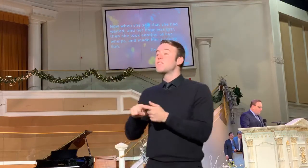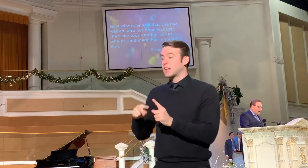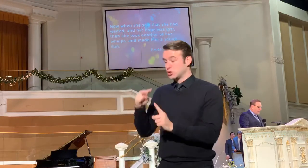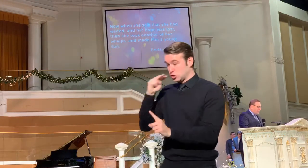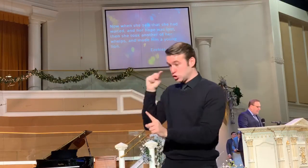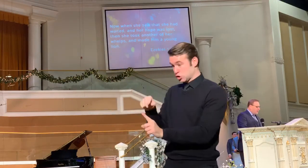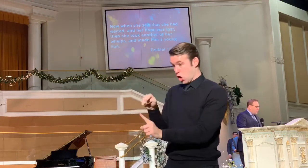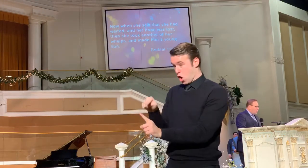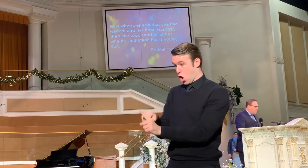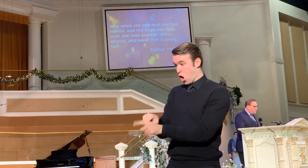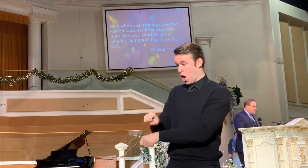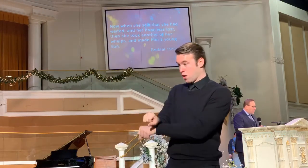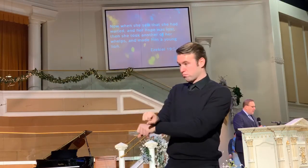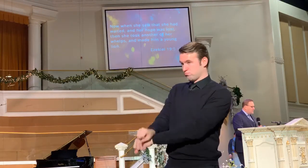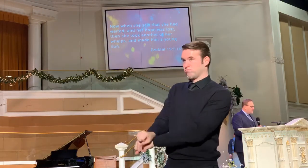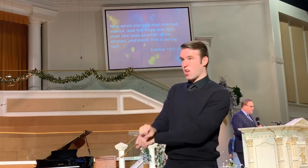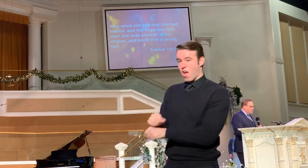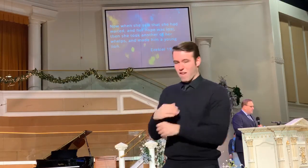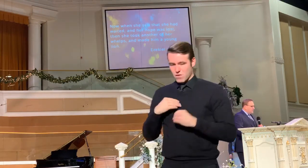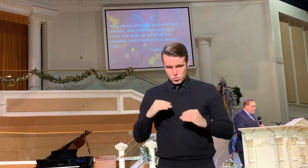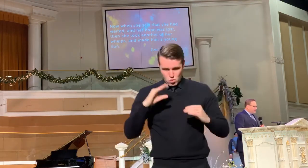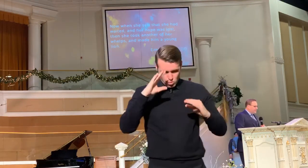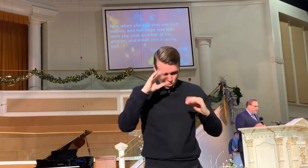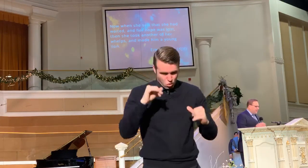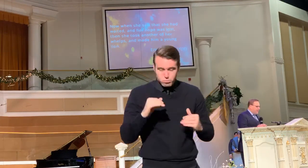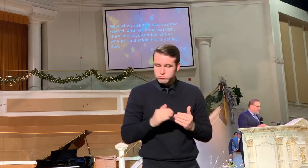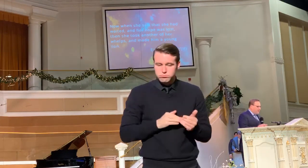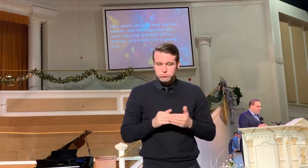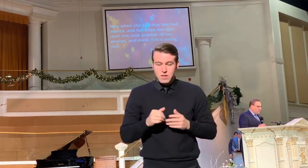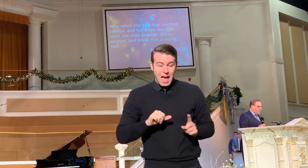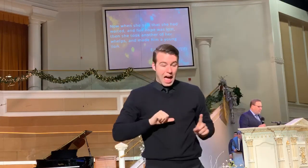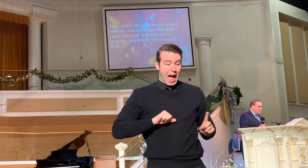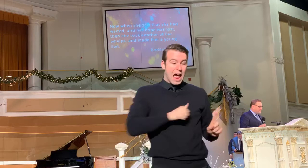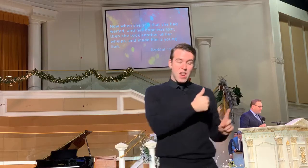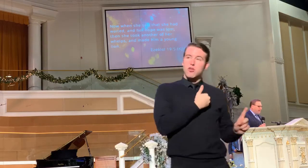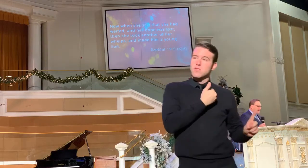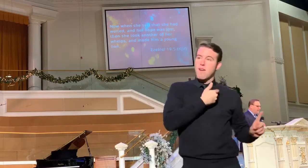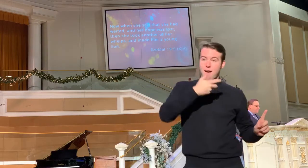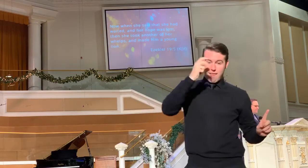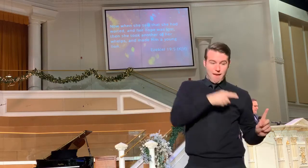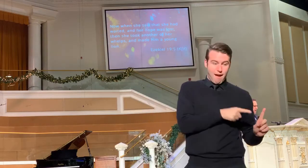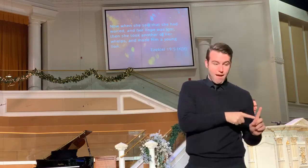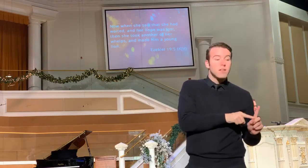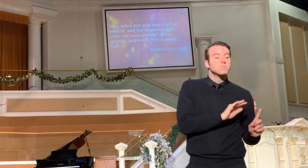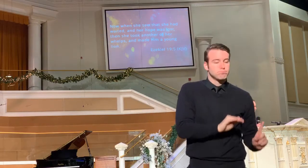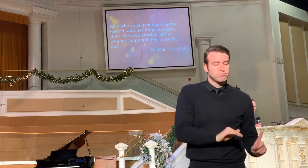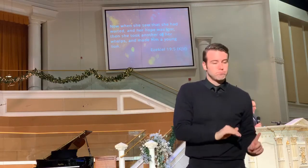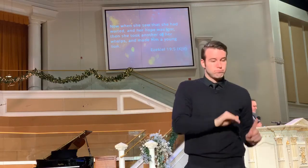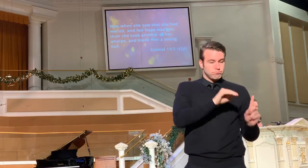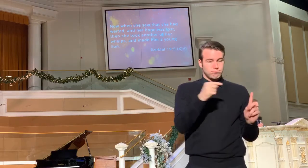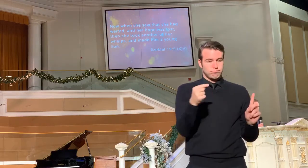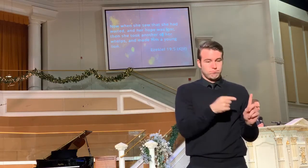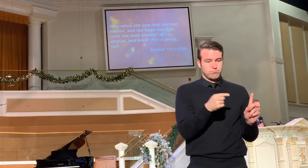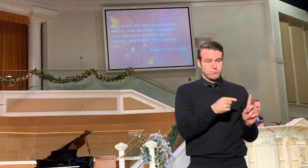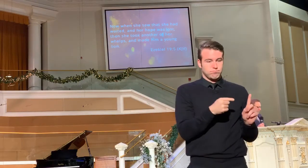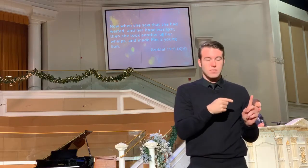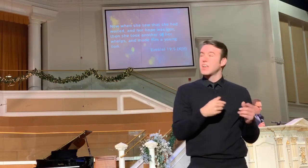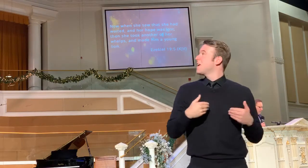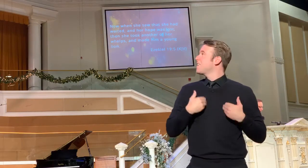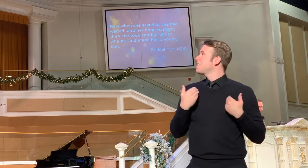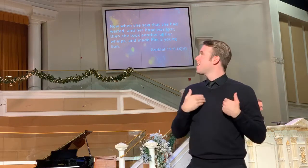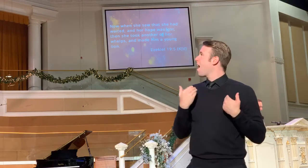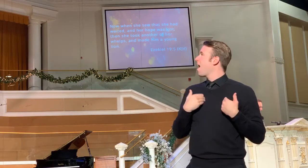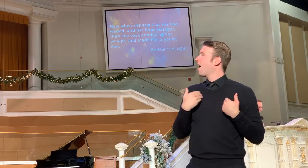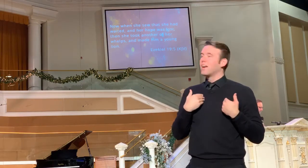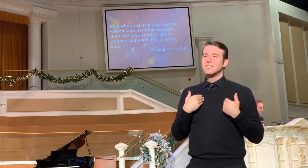that she had waited and her hope was lost, then she took another of her whelps and made him a young Simba, if we